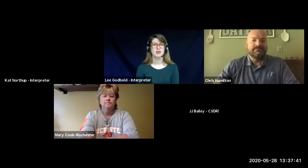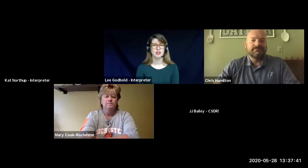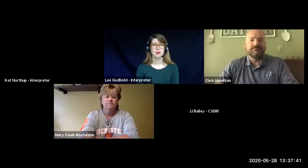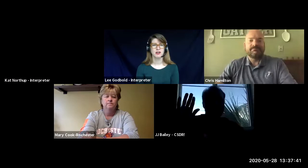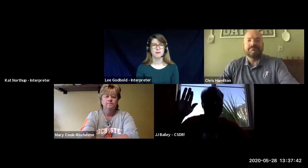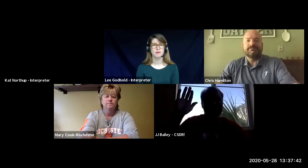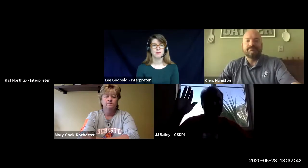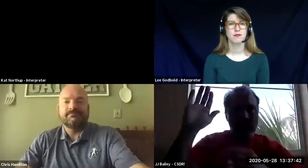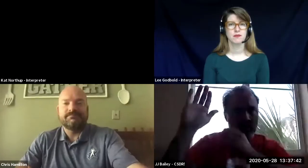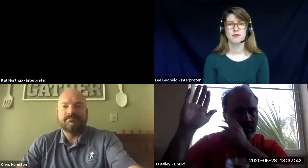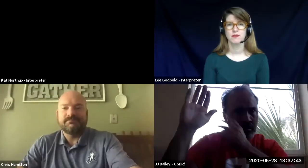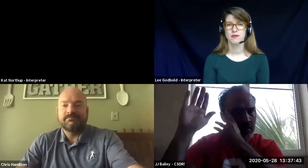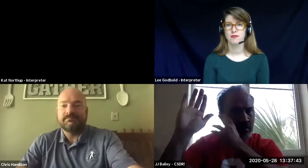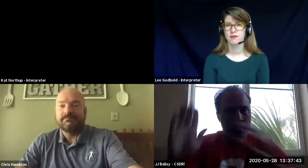Thank you, Mary.